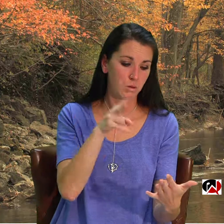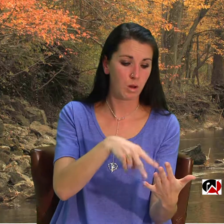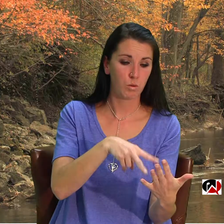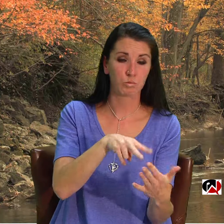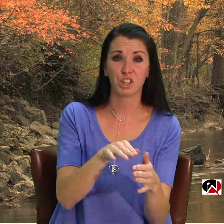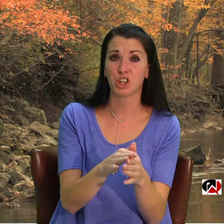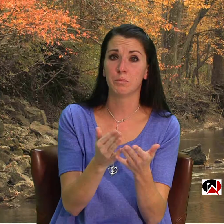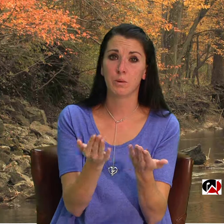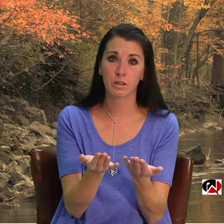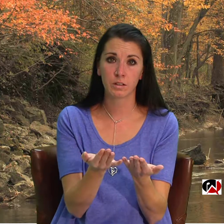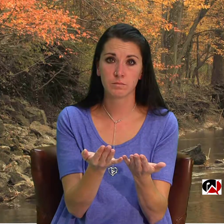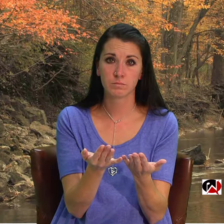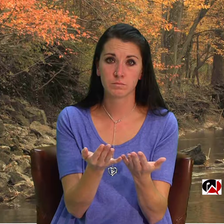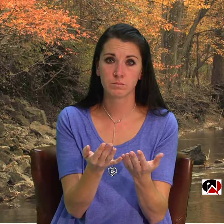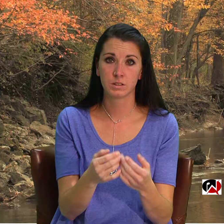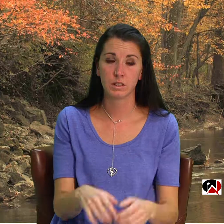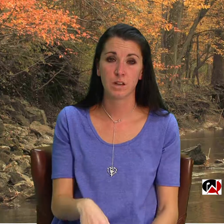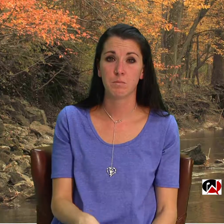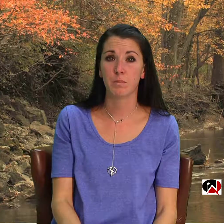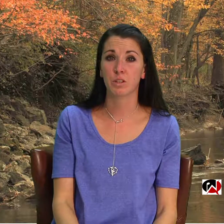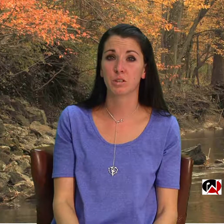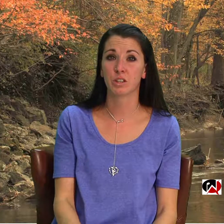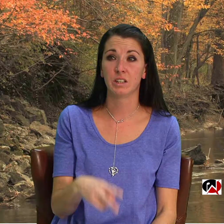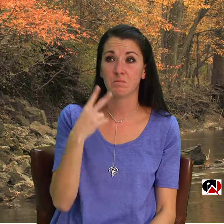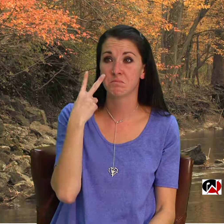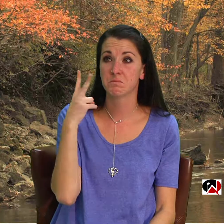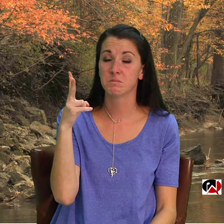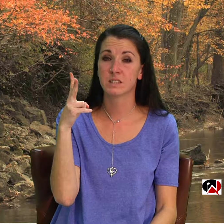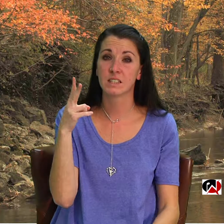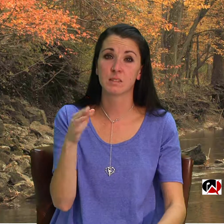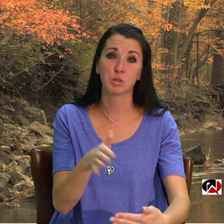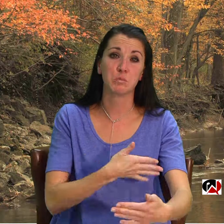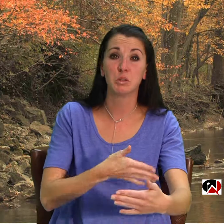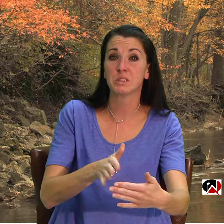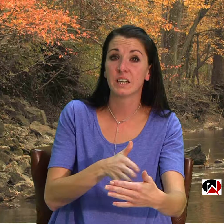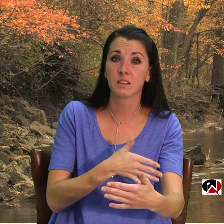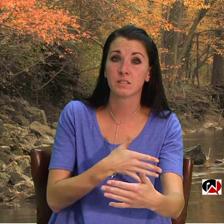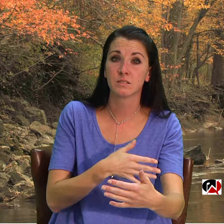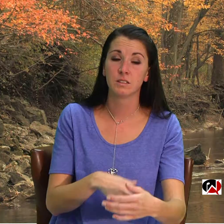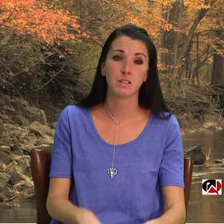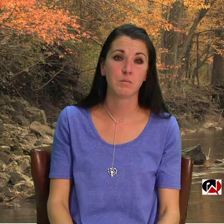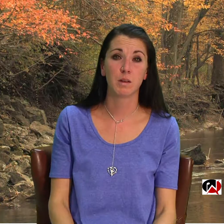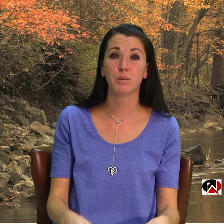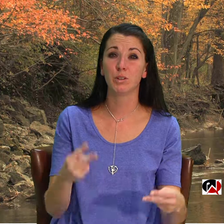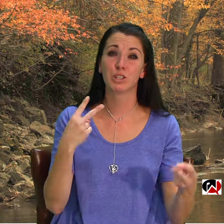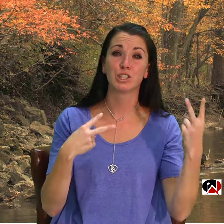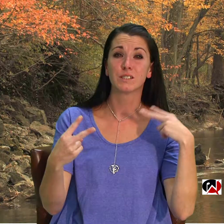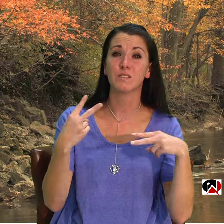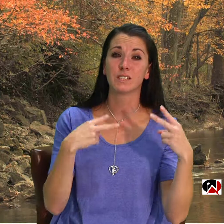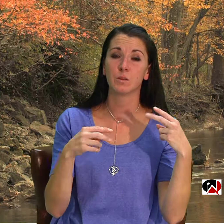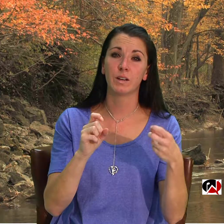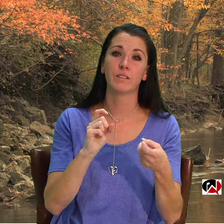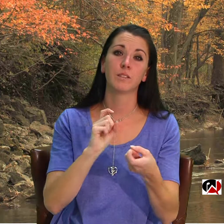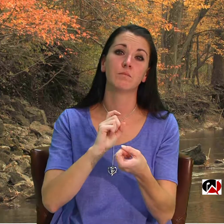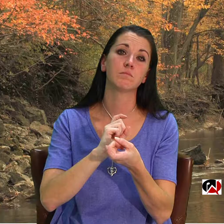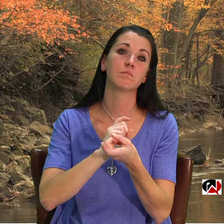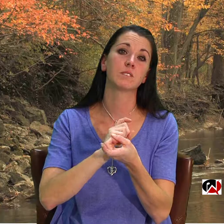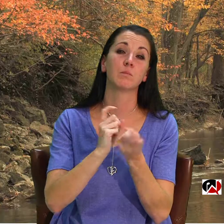What do you want to do with your time? Maybe you could read a good book. Maybe